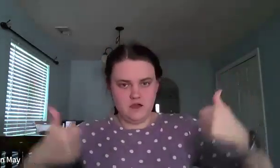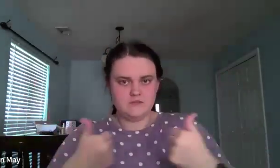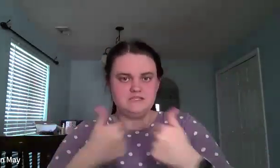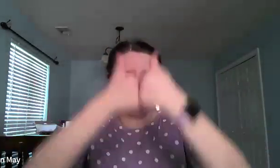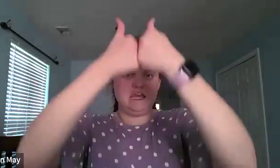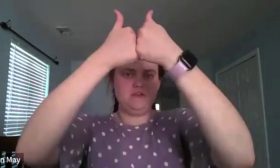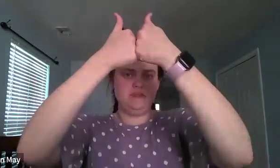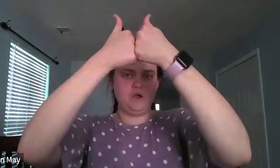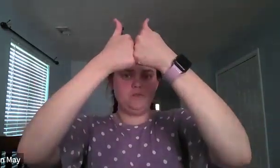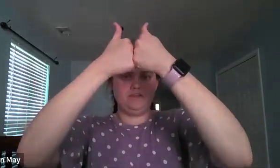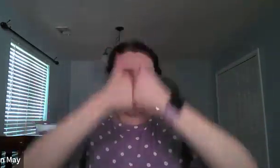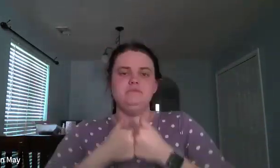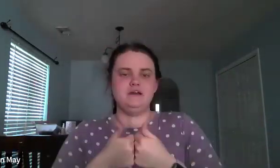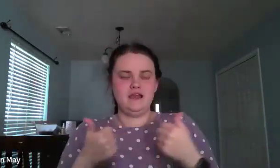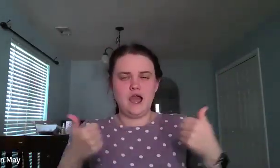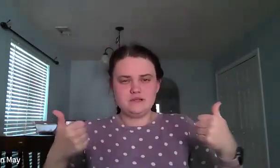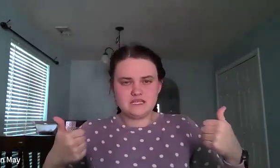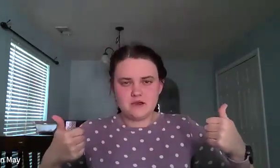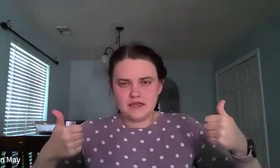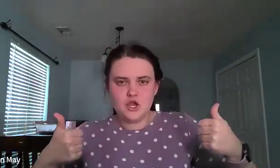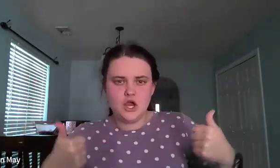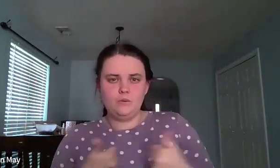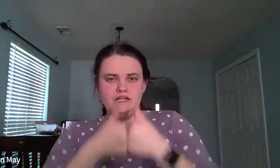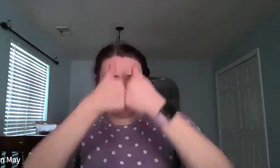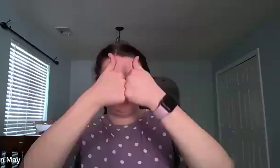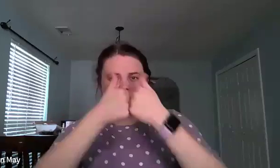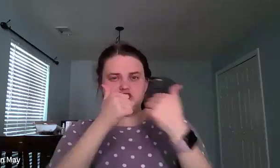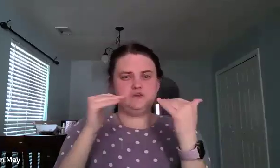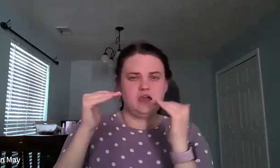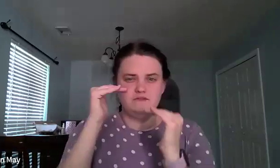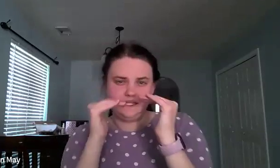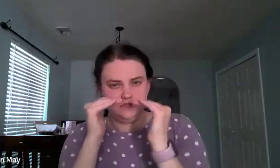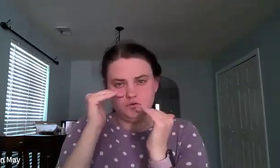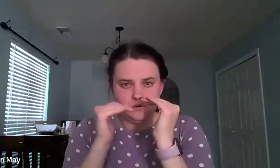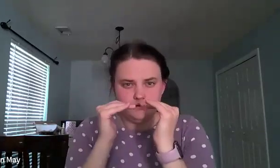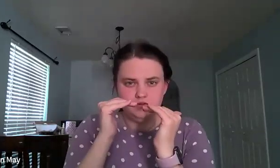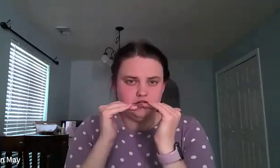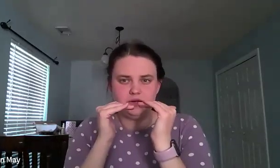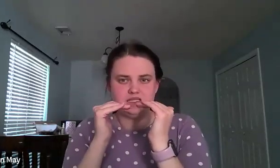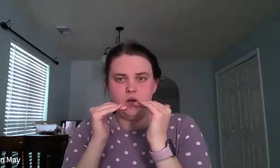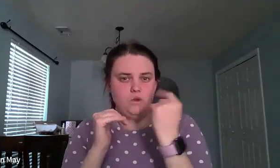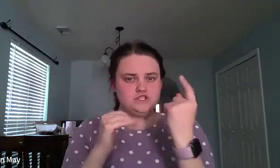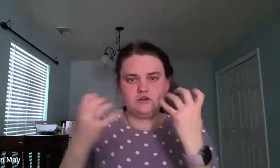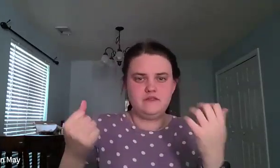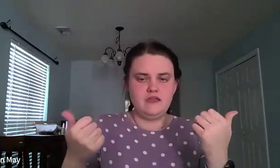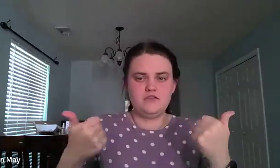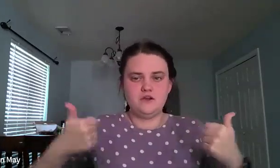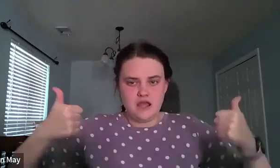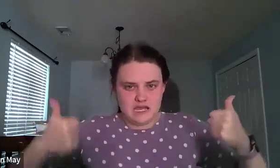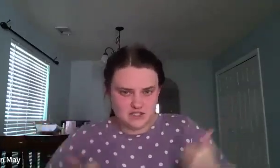coming together and they go up like they're headbutting. I always think about like when it's a challenge, you're kind of like equal, you know, it's not one stronger than the other. And so